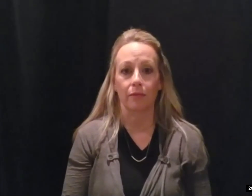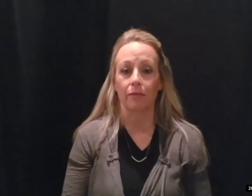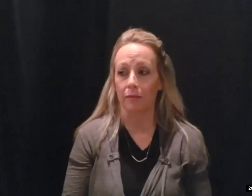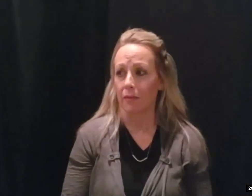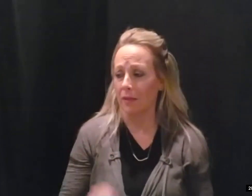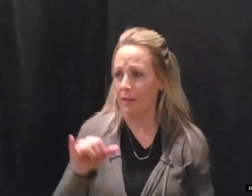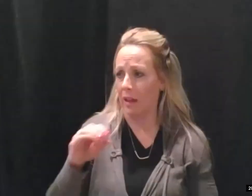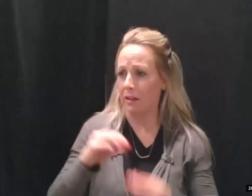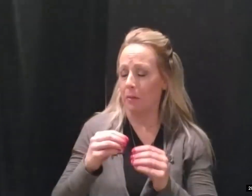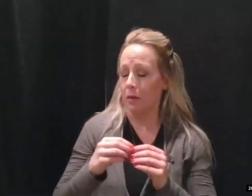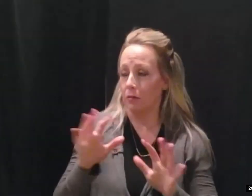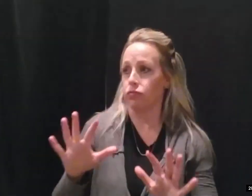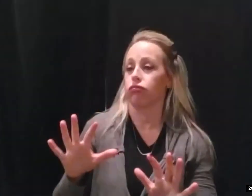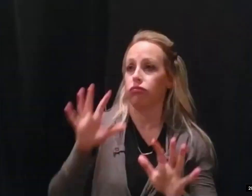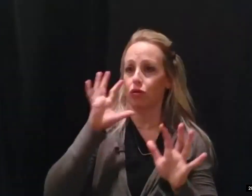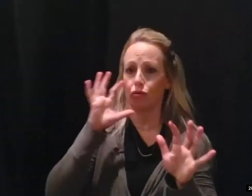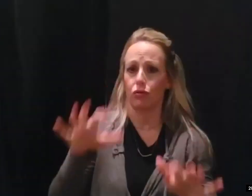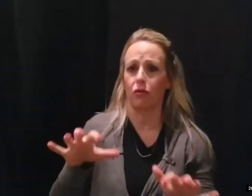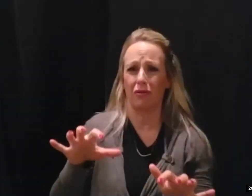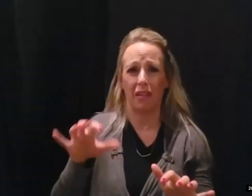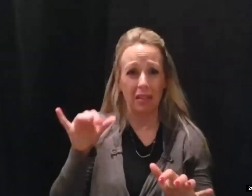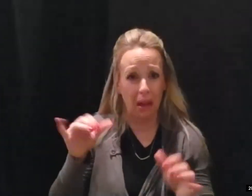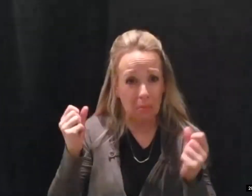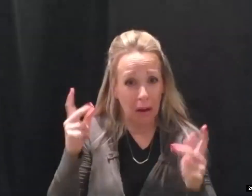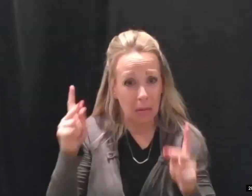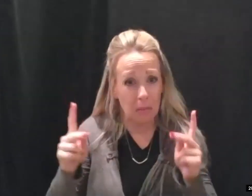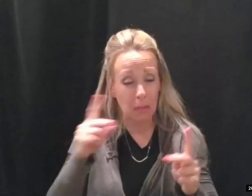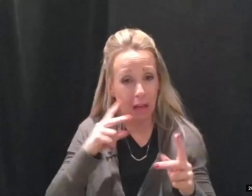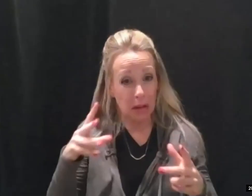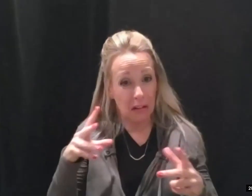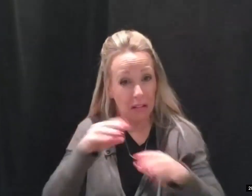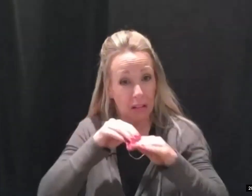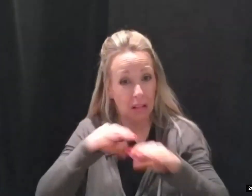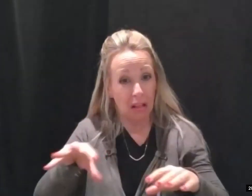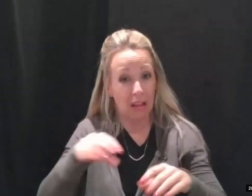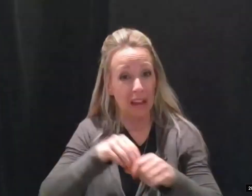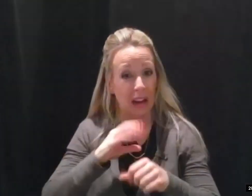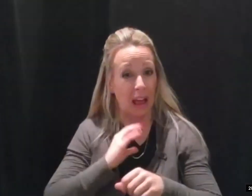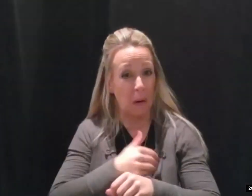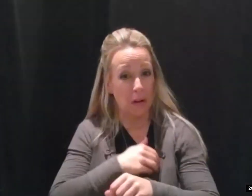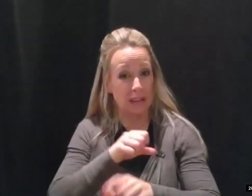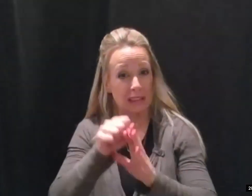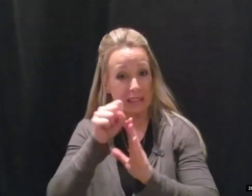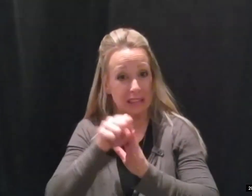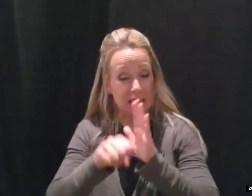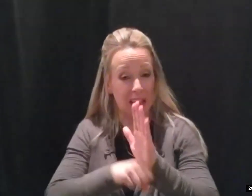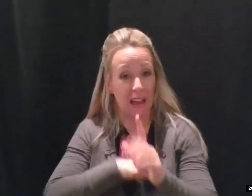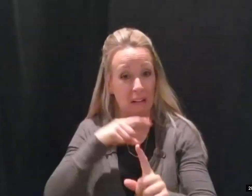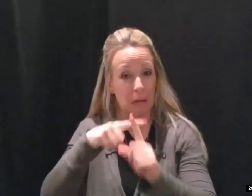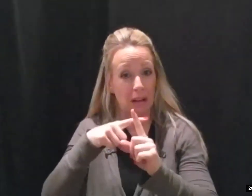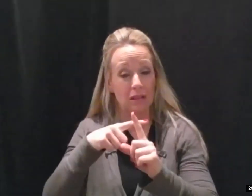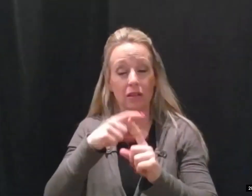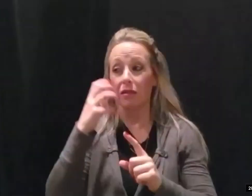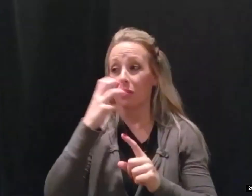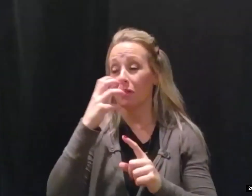frightening number that many people have been infected in our state. Although we do have a large population in Illinois,